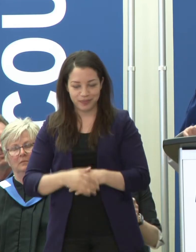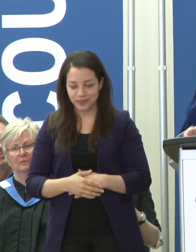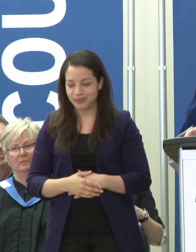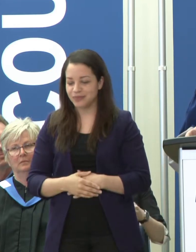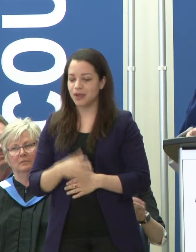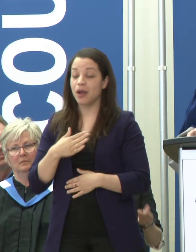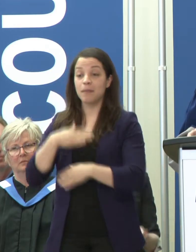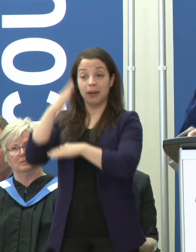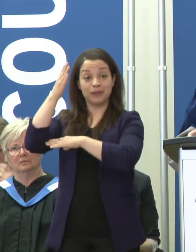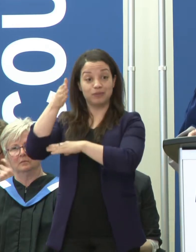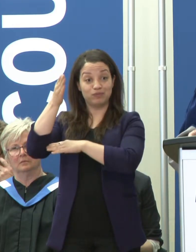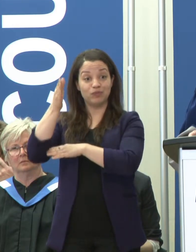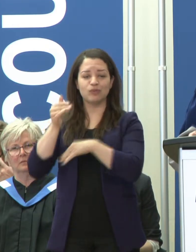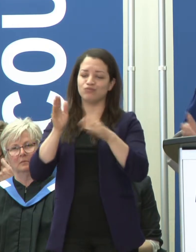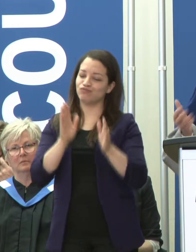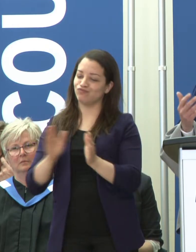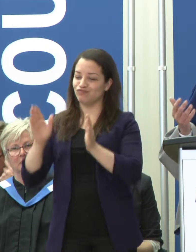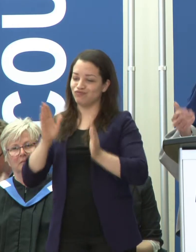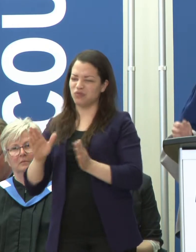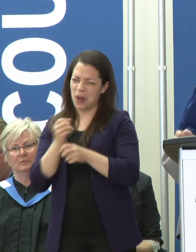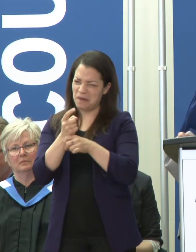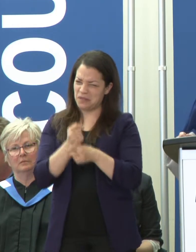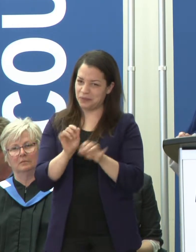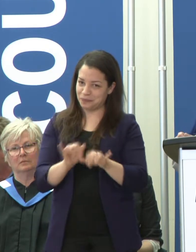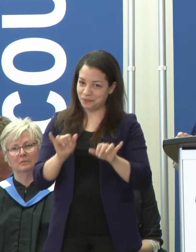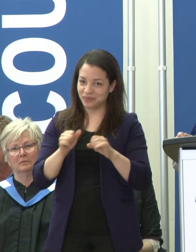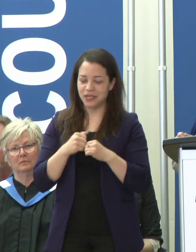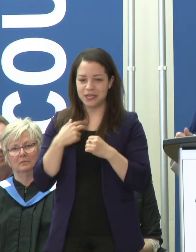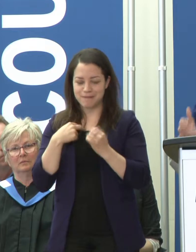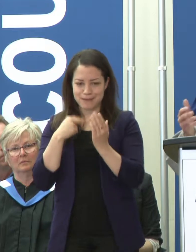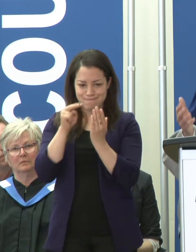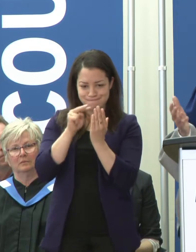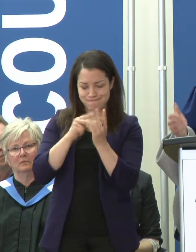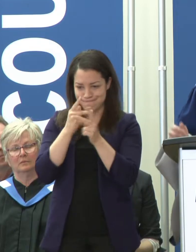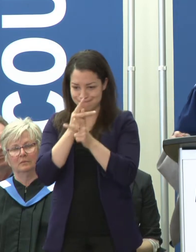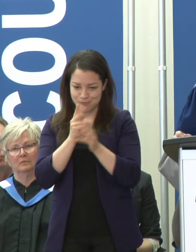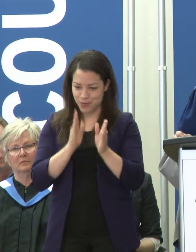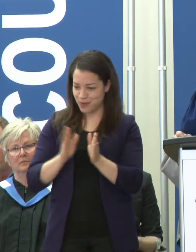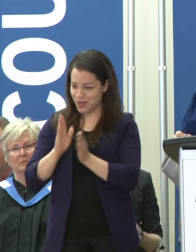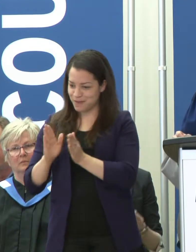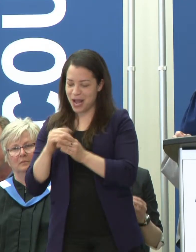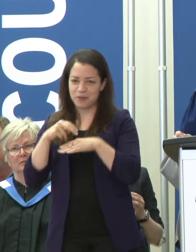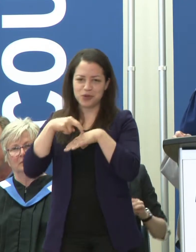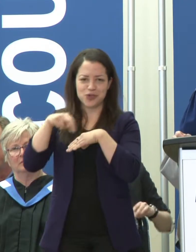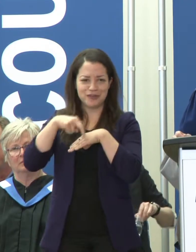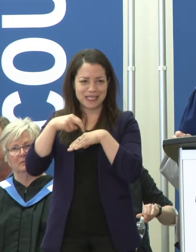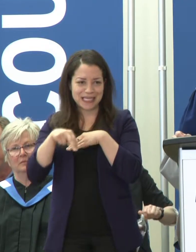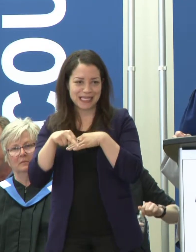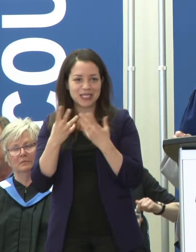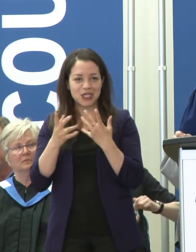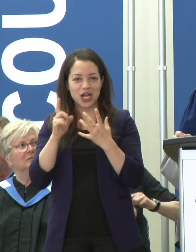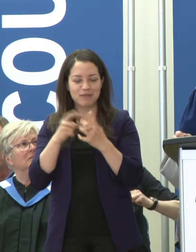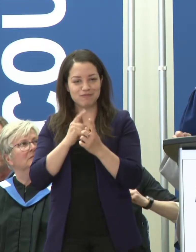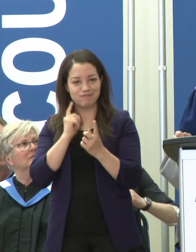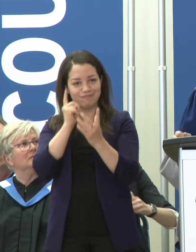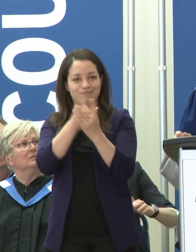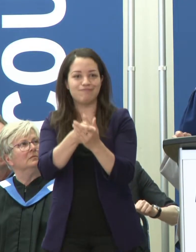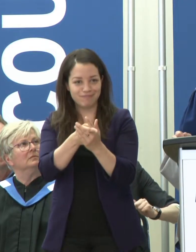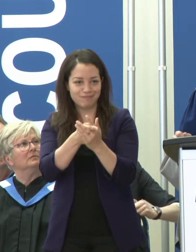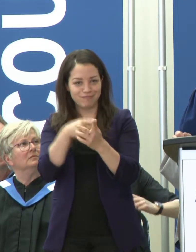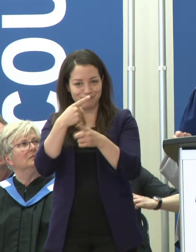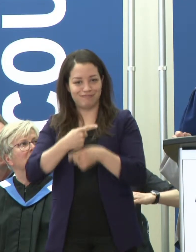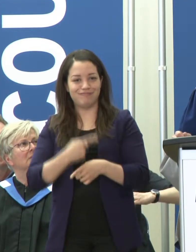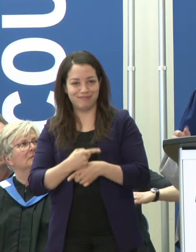my speech, as I do every year, I get a little bit nervous to make sure that I strike the right chord. My speech would be something